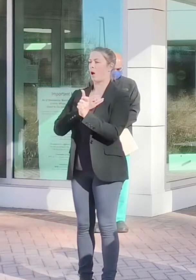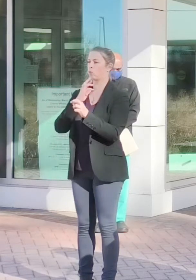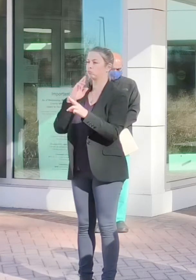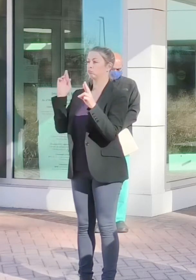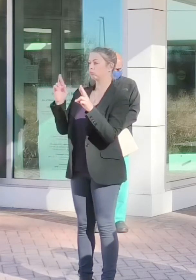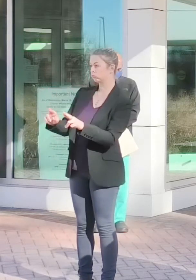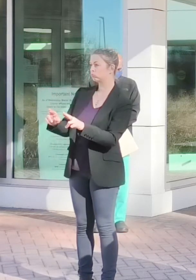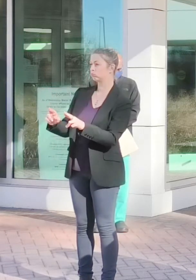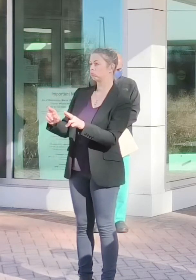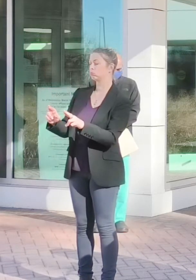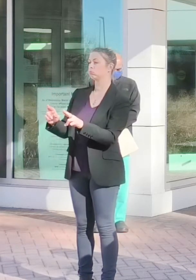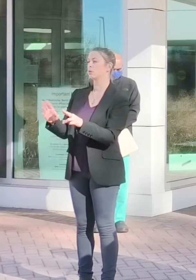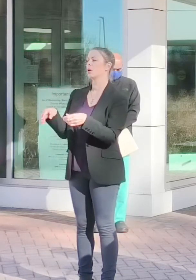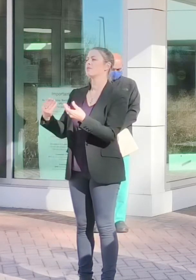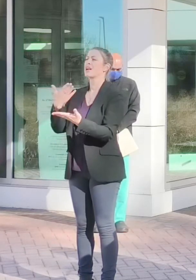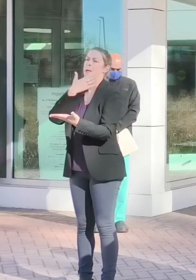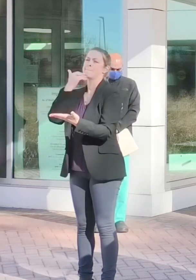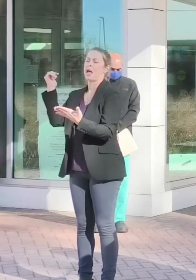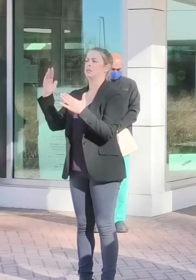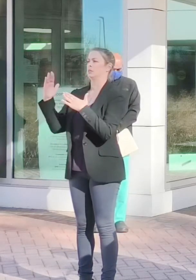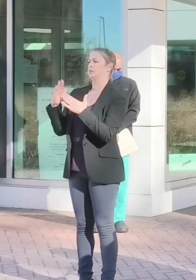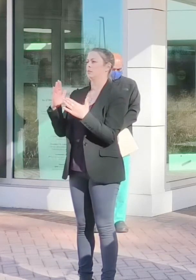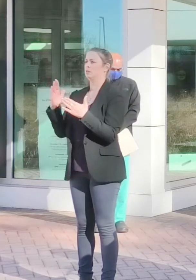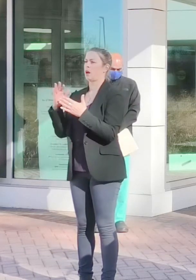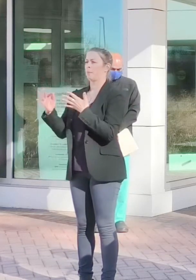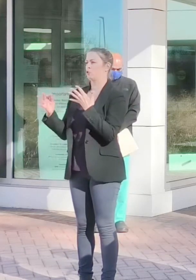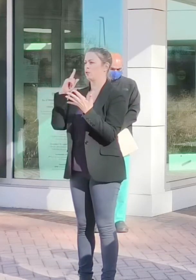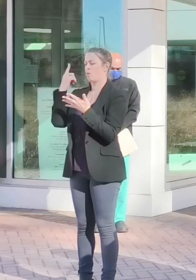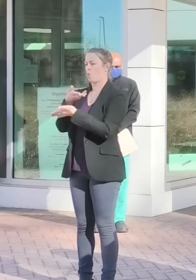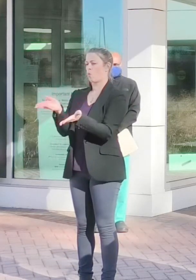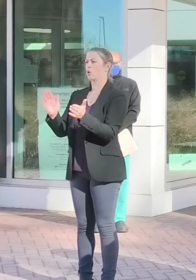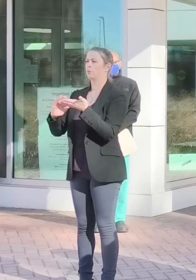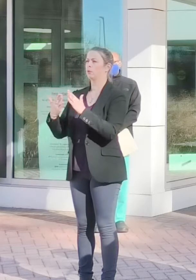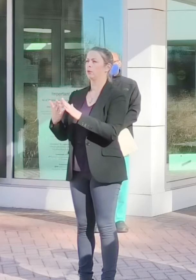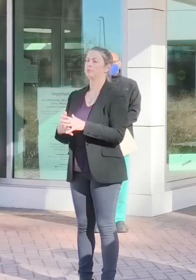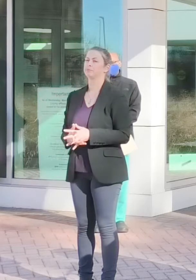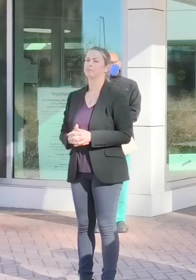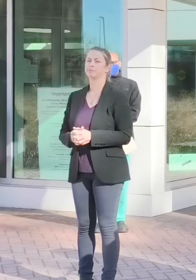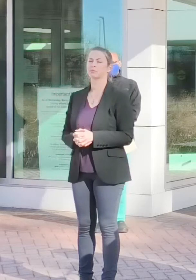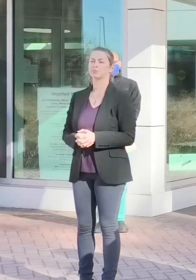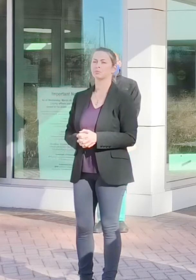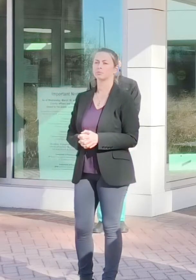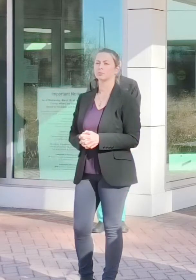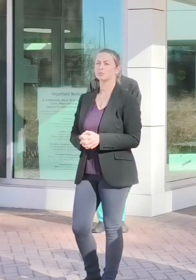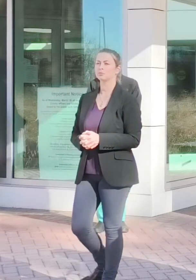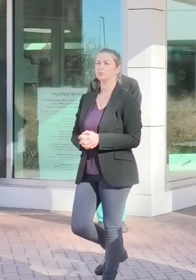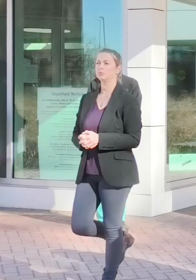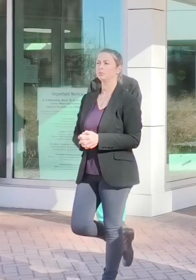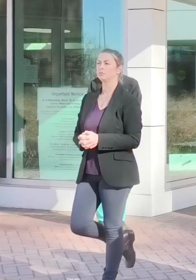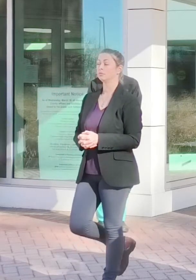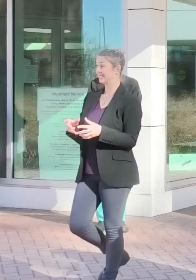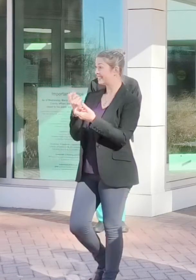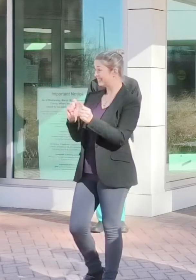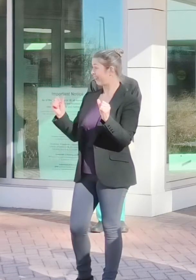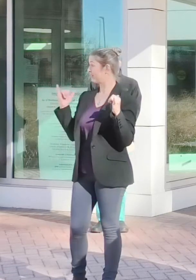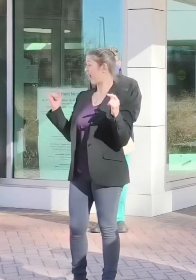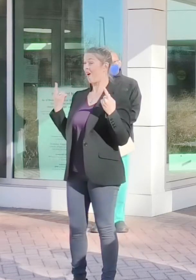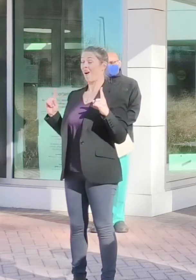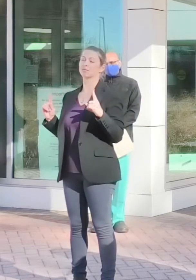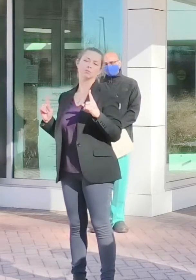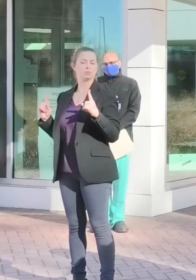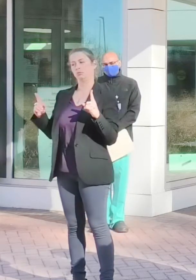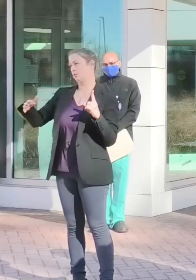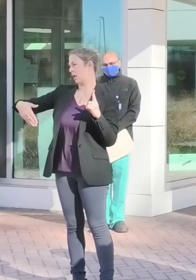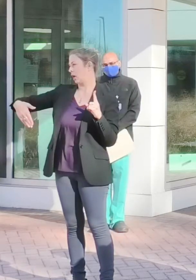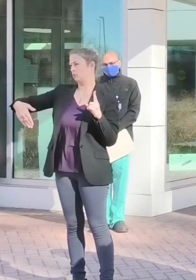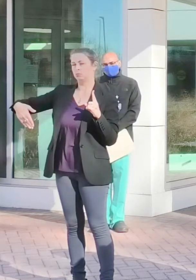and provide the best care and options to our community. But we are not out of the woods. We need